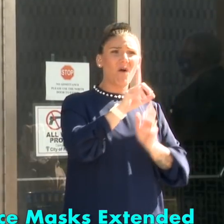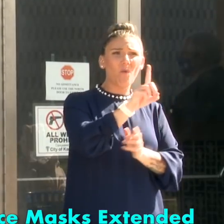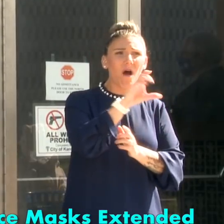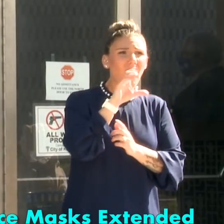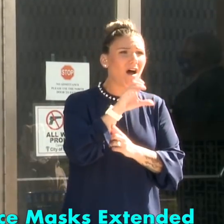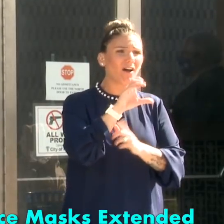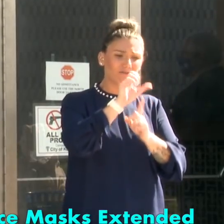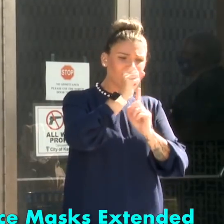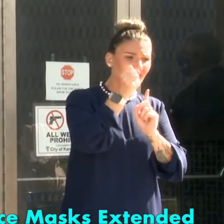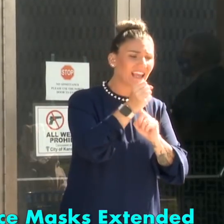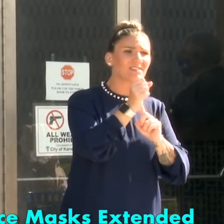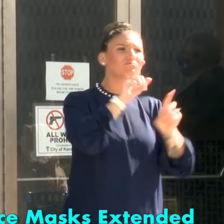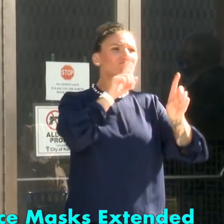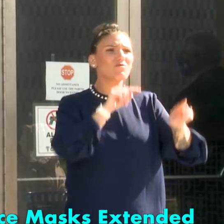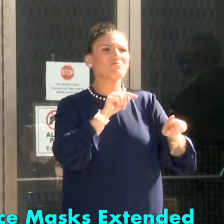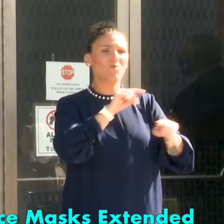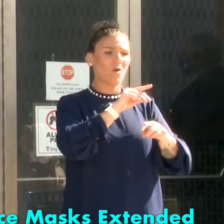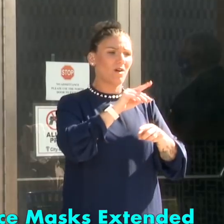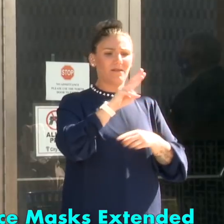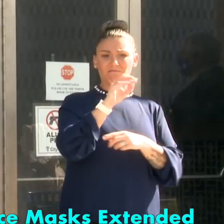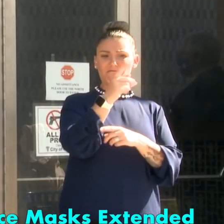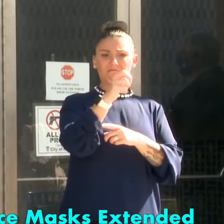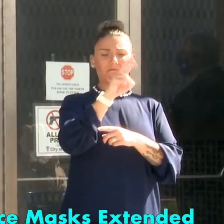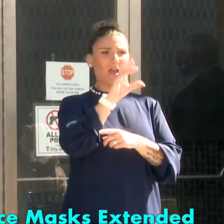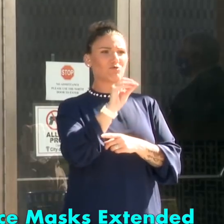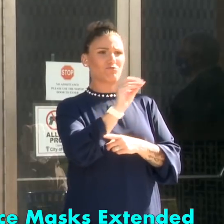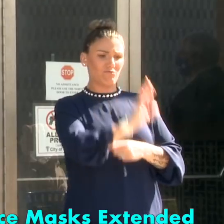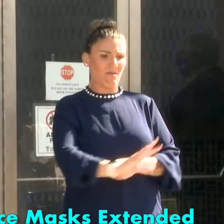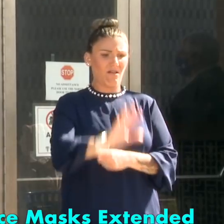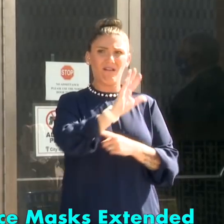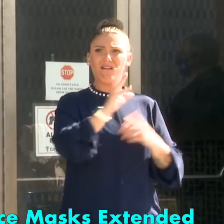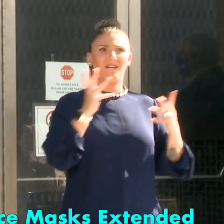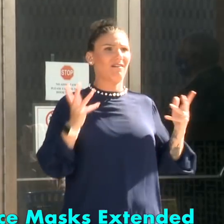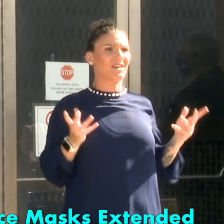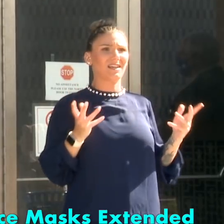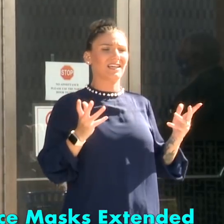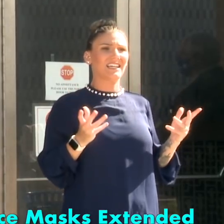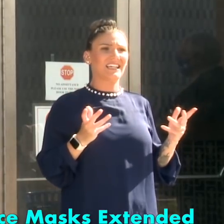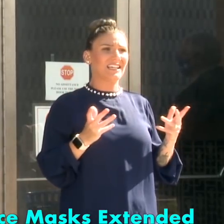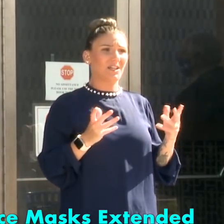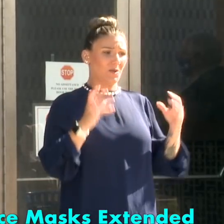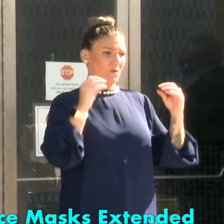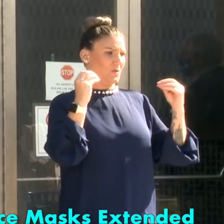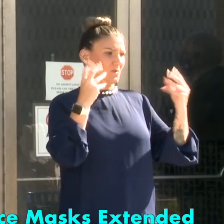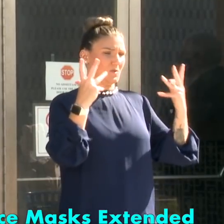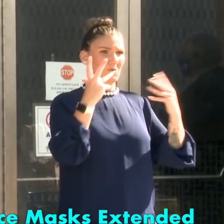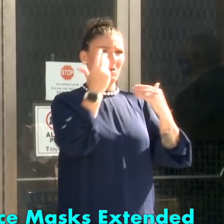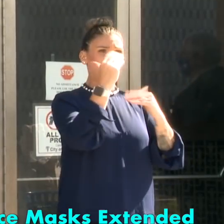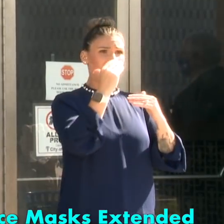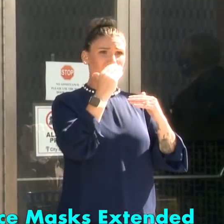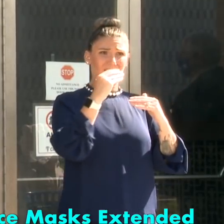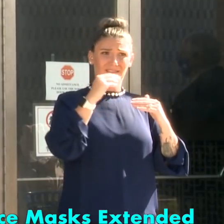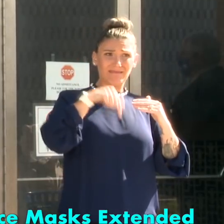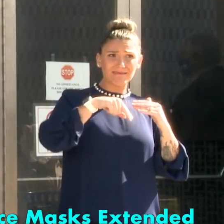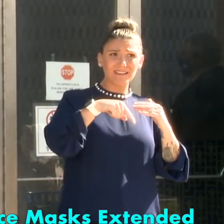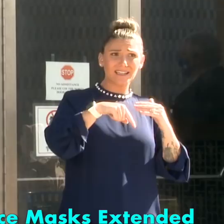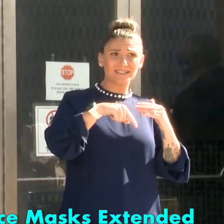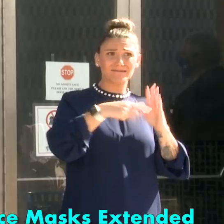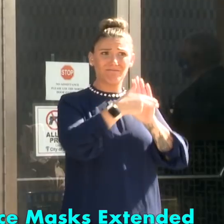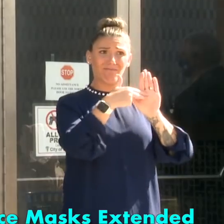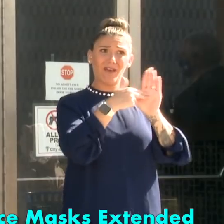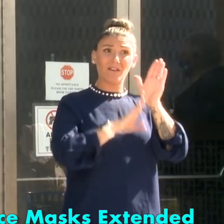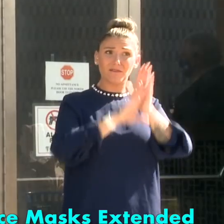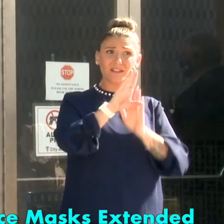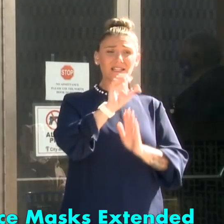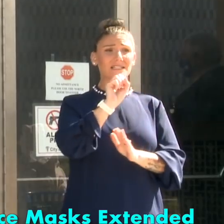in the metro area. Yes. You know, doesn't know borders. Isn't this a spike now? I think it's fair to